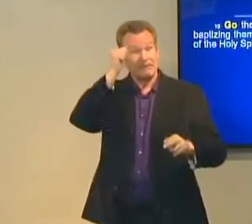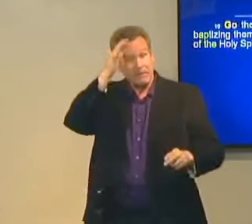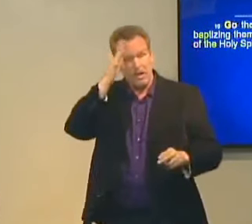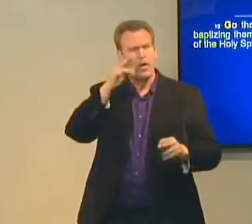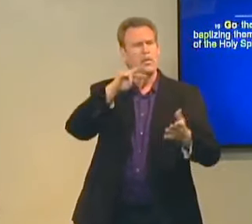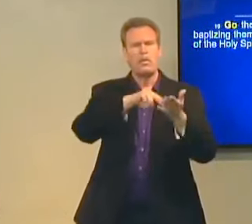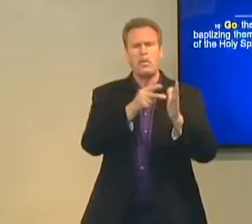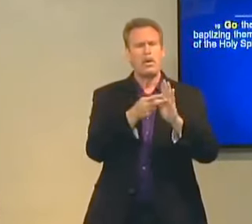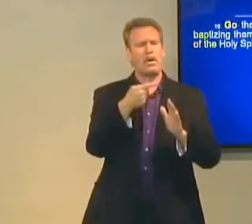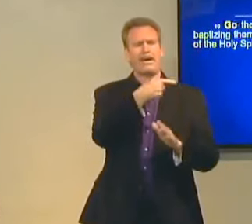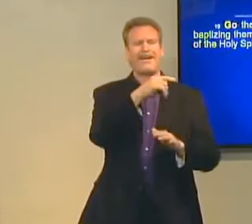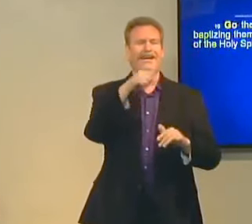baptizing people in the name of the Father